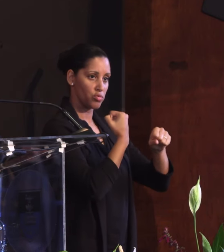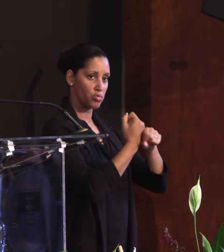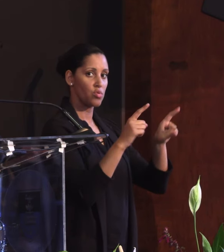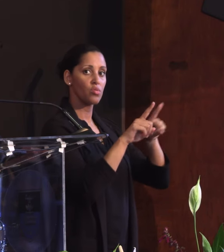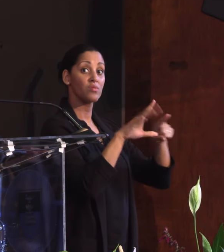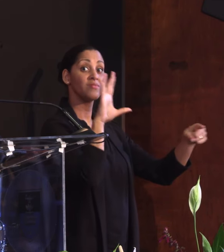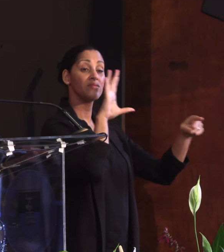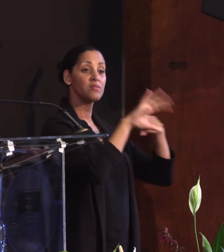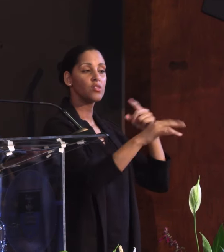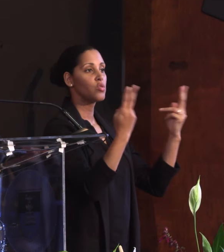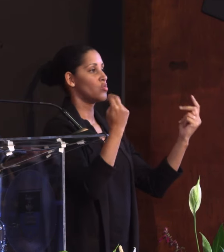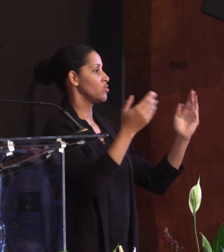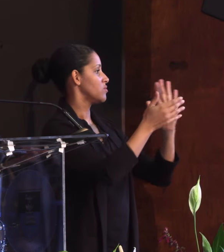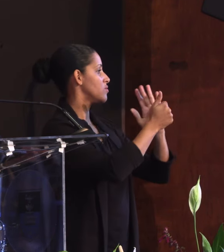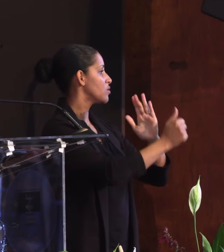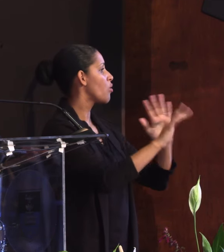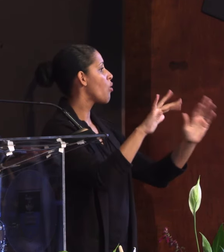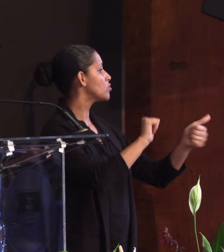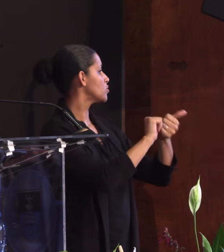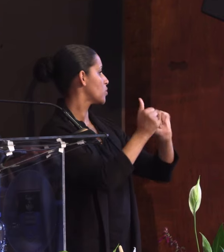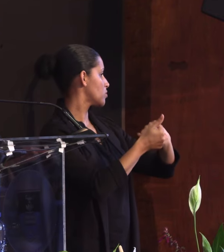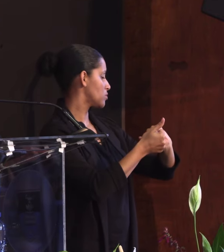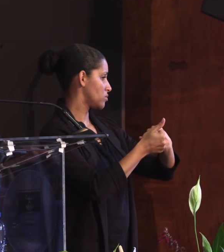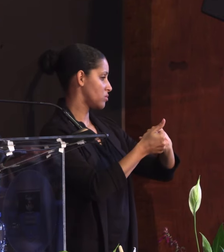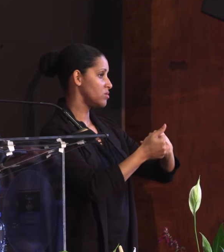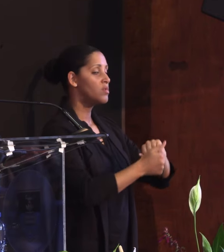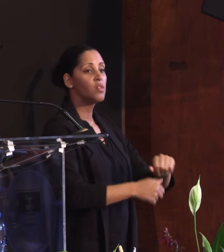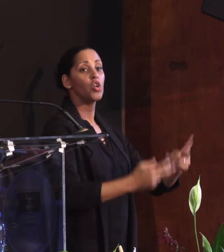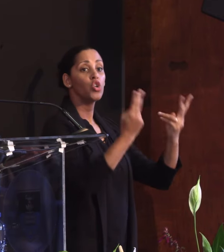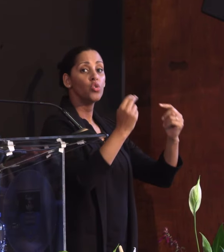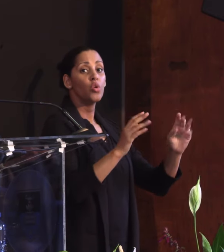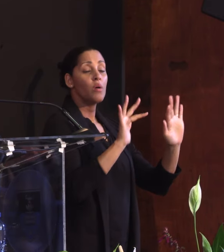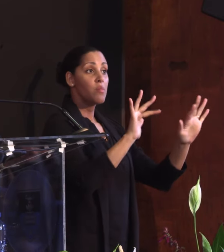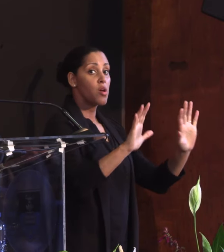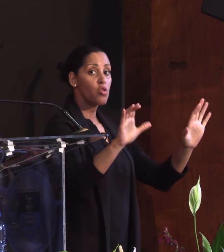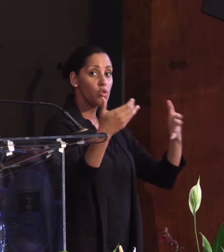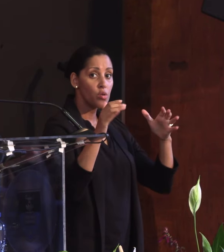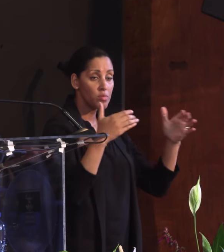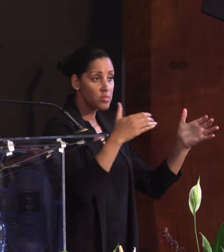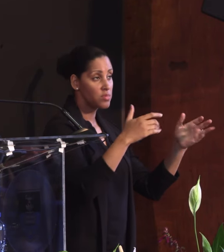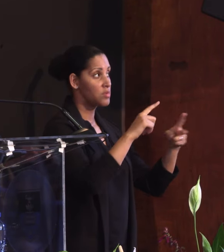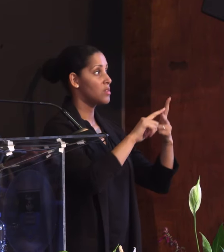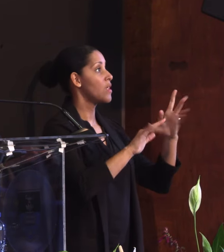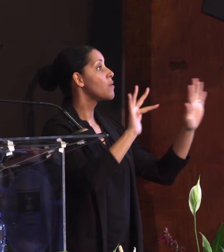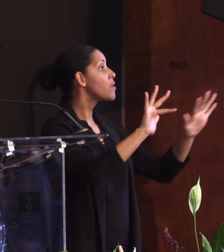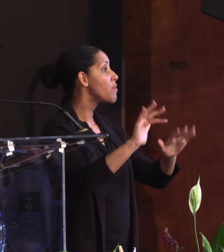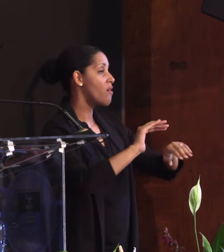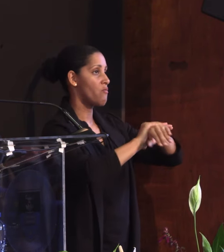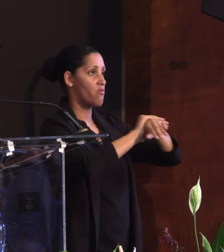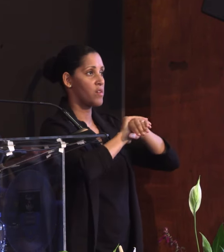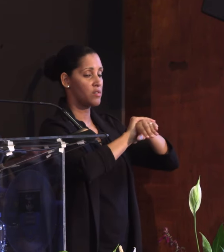discover new talents or spots, new groups of people and friends that you connected